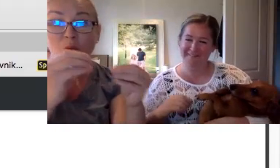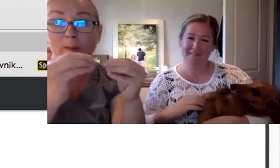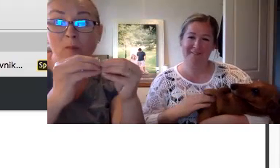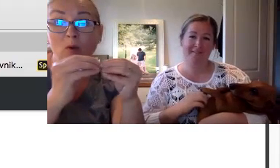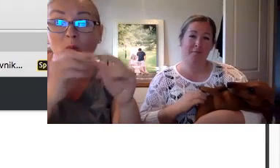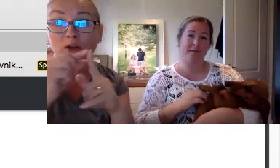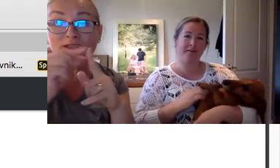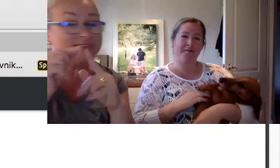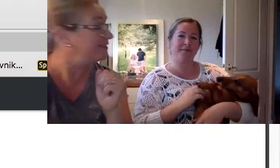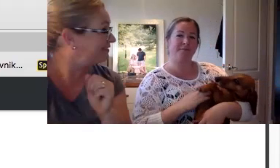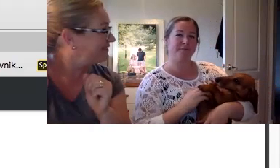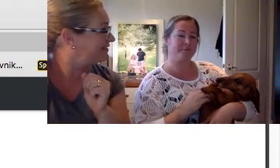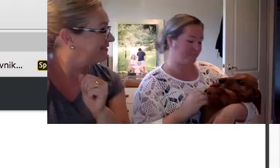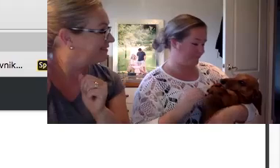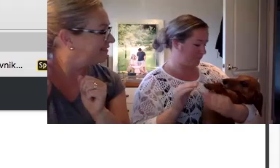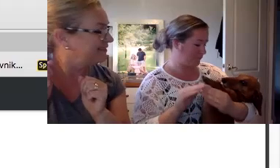Do you want more words?